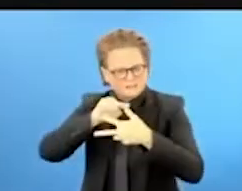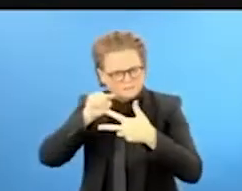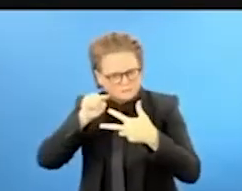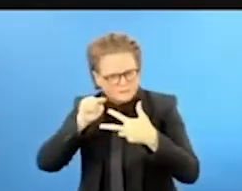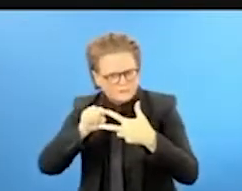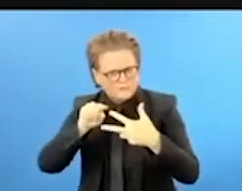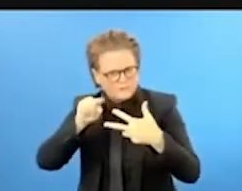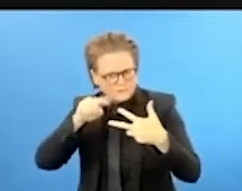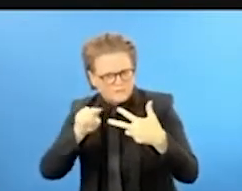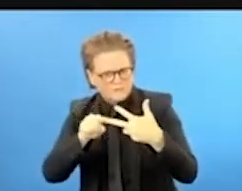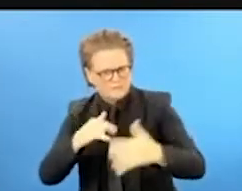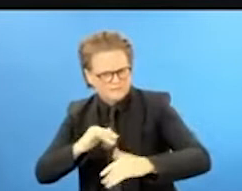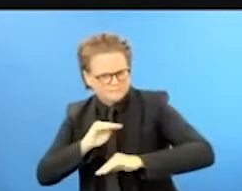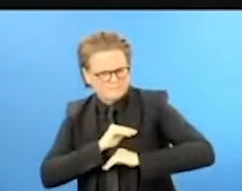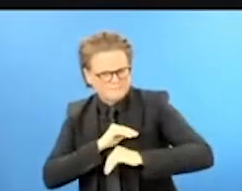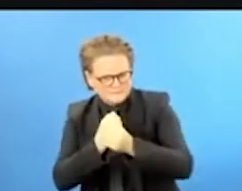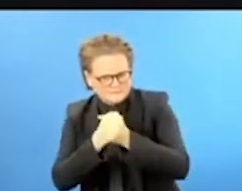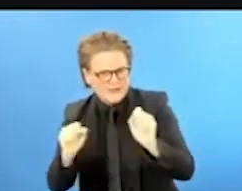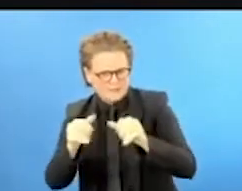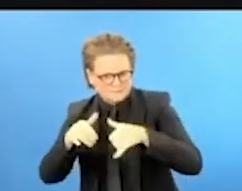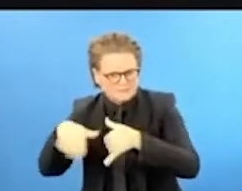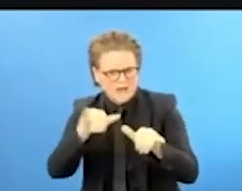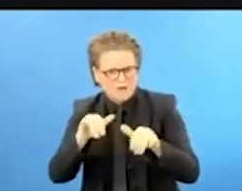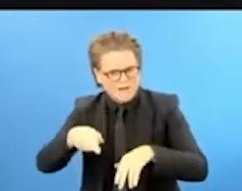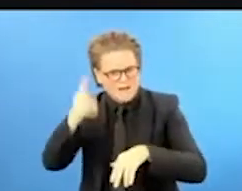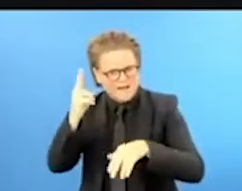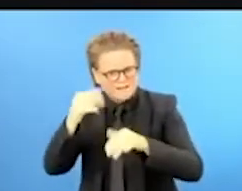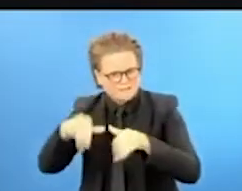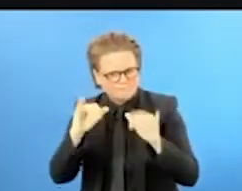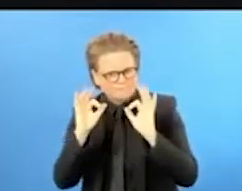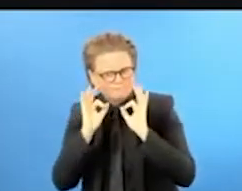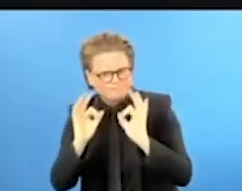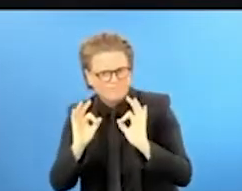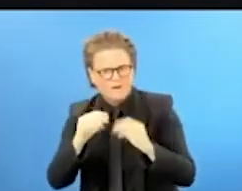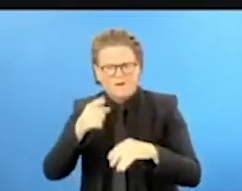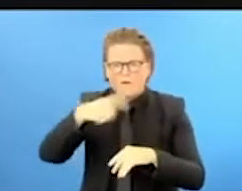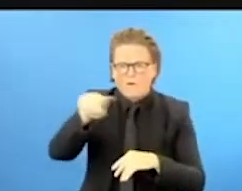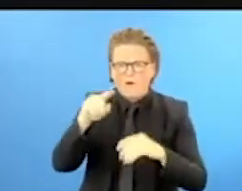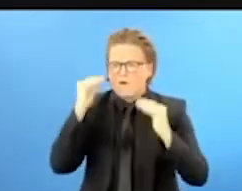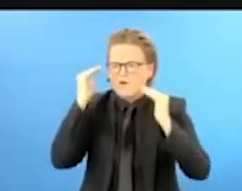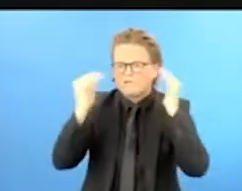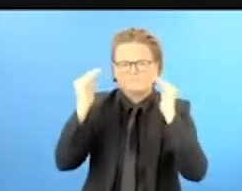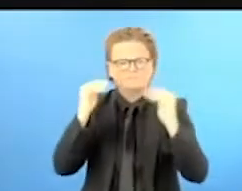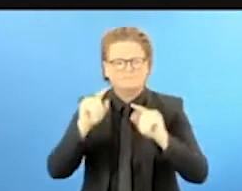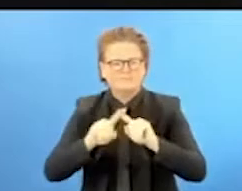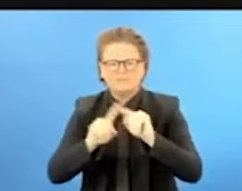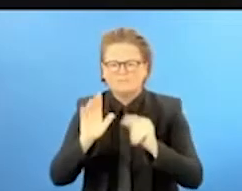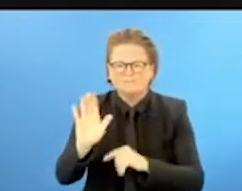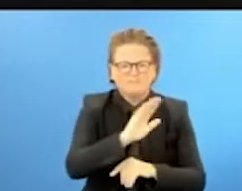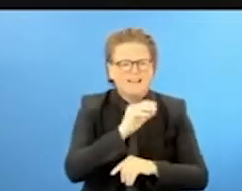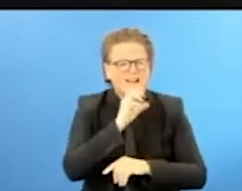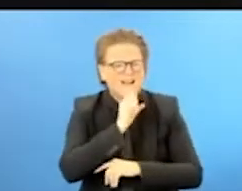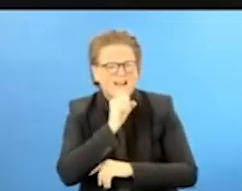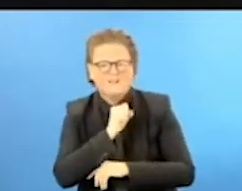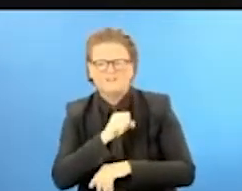that they protected adults of different ages, races, and ethnicities. Over